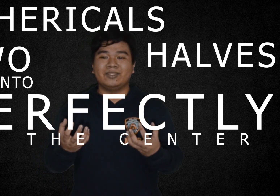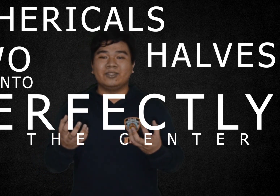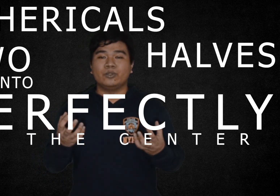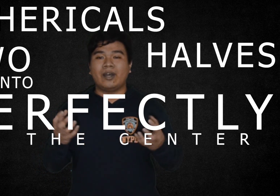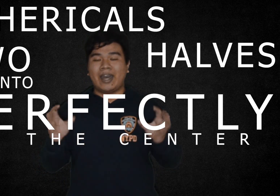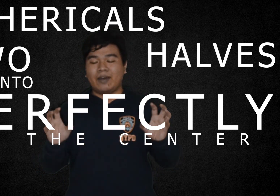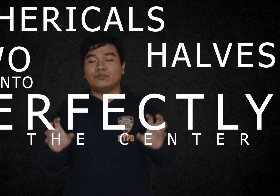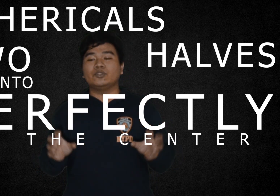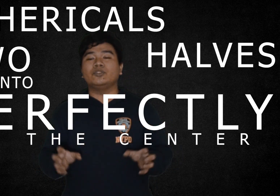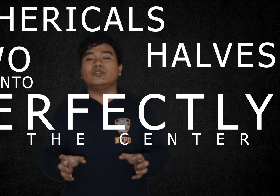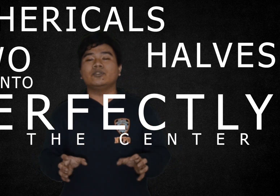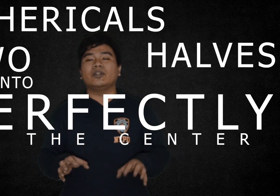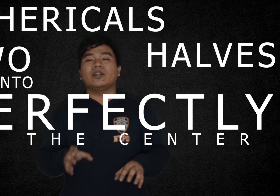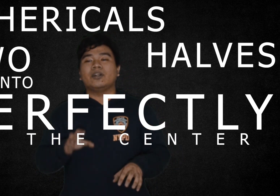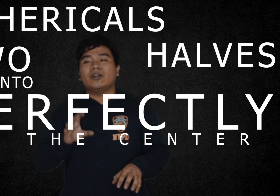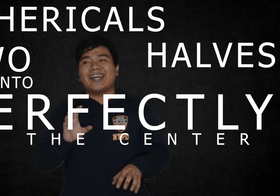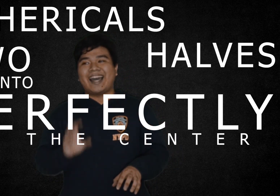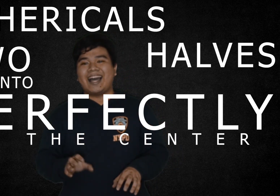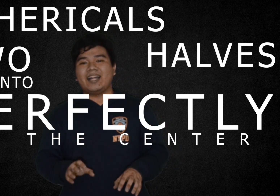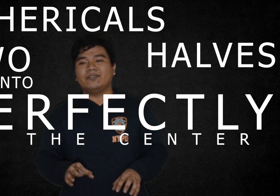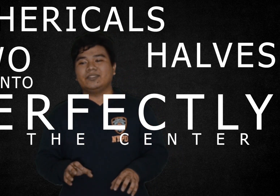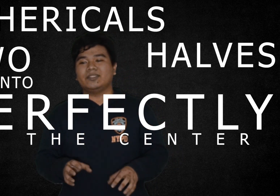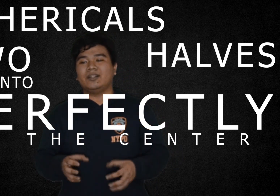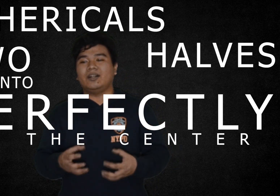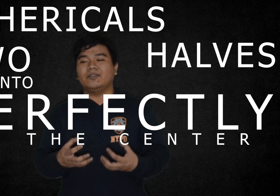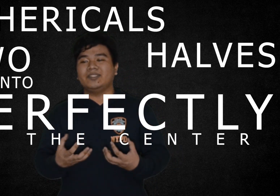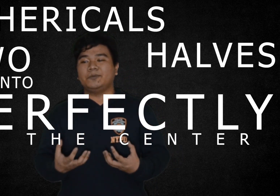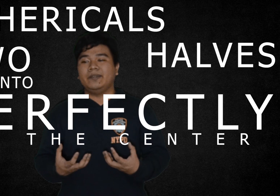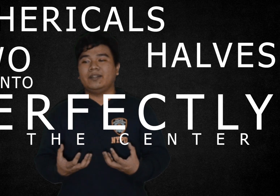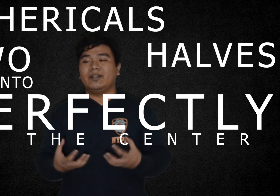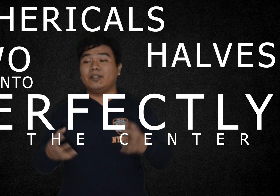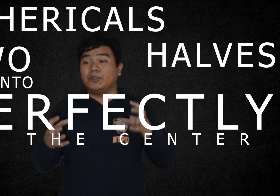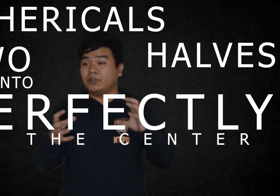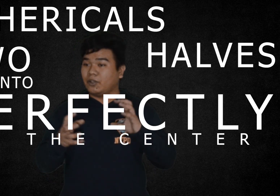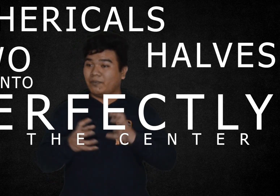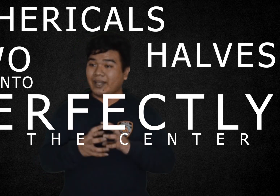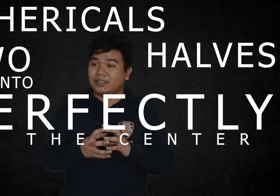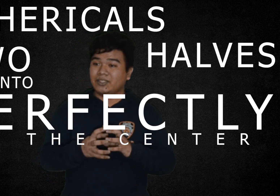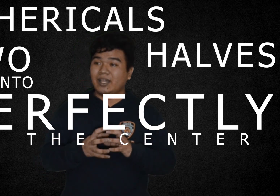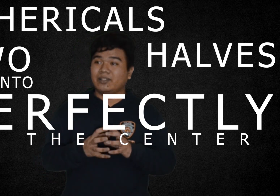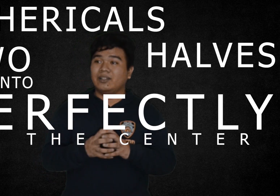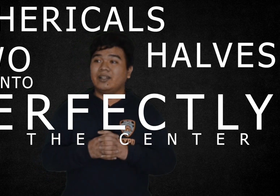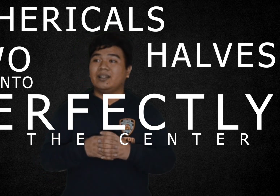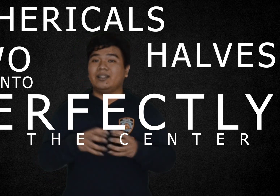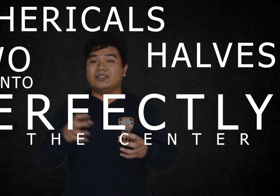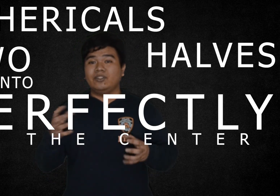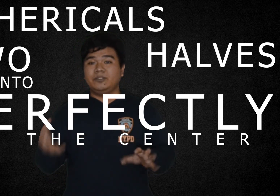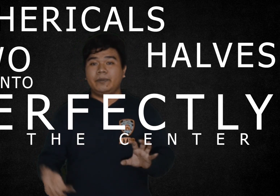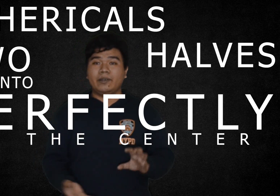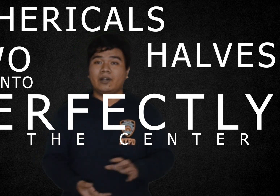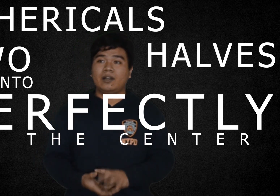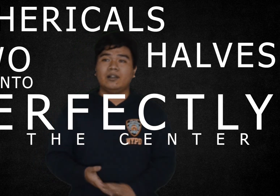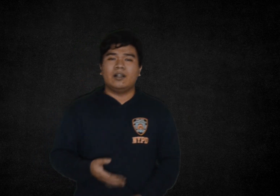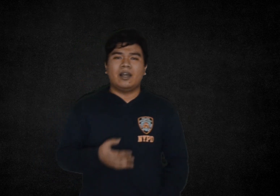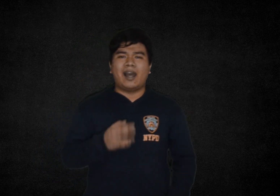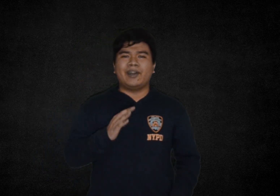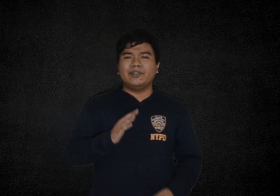you have two halves of the sphere and you combine it together, it's called spherical. Another